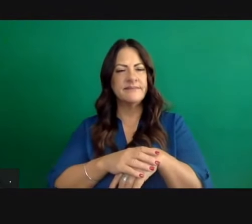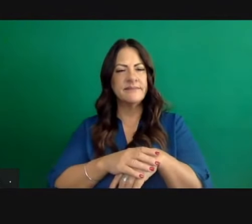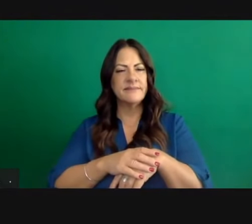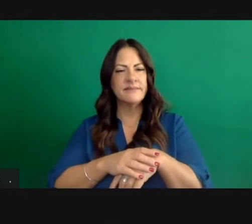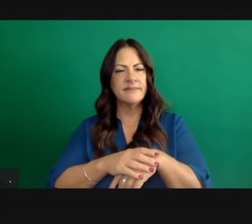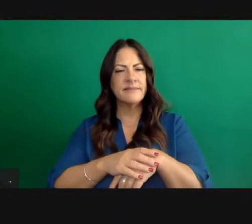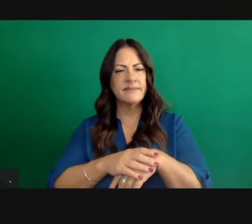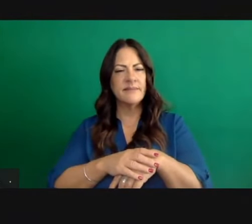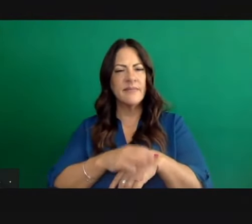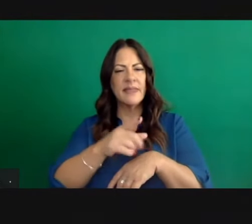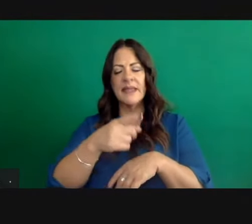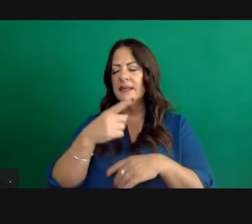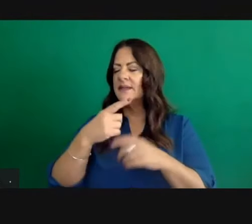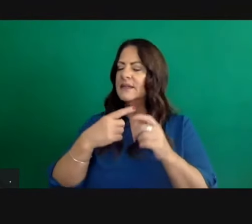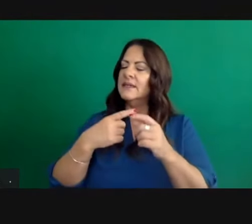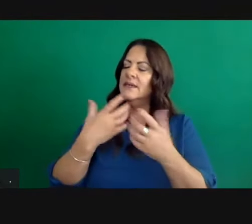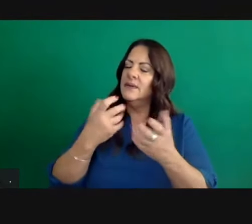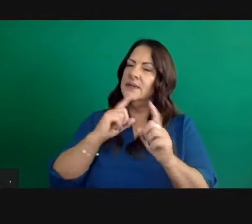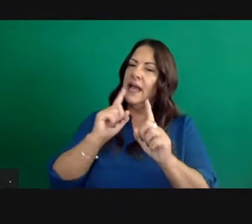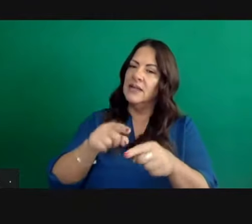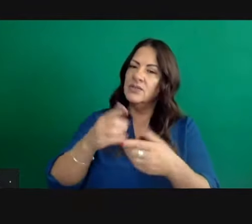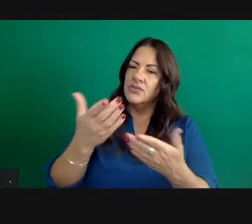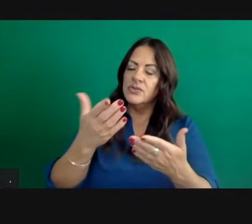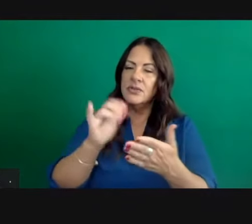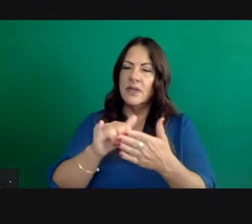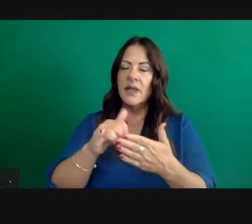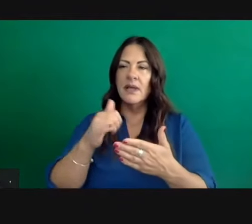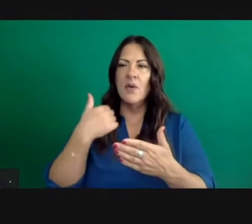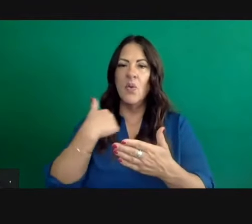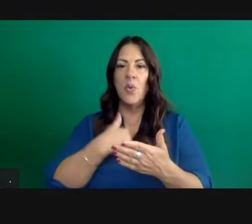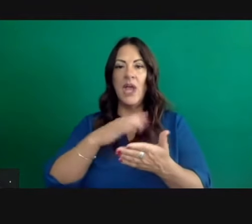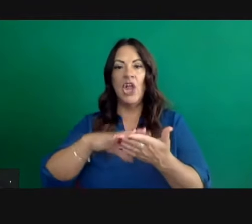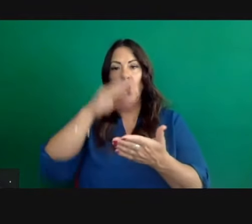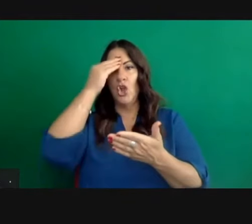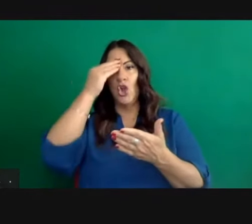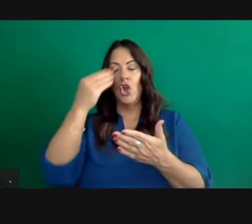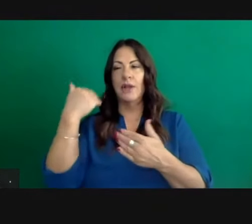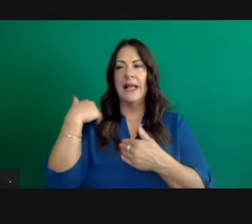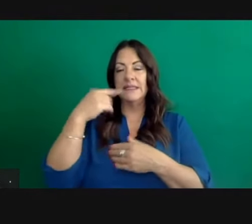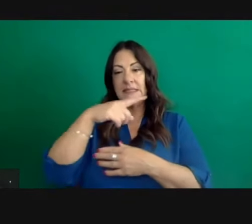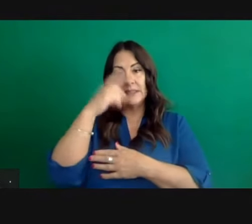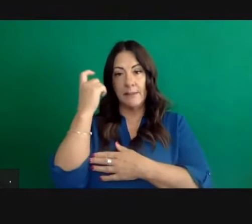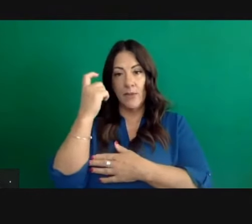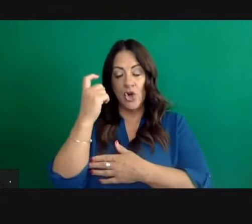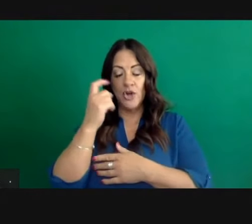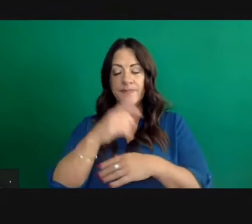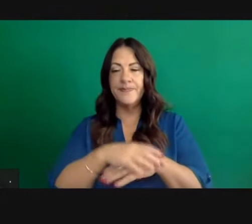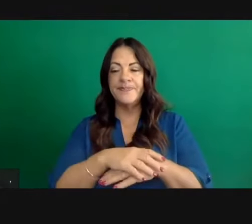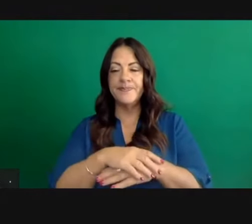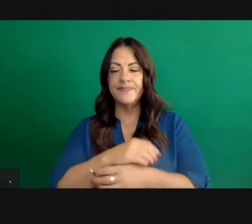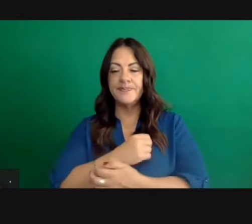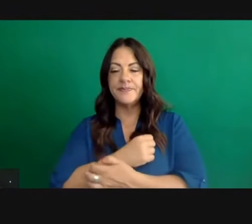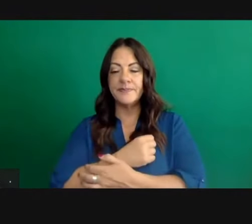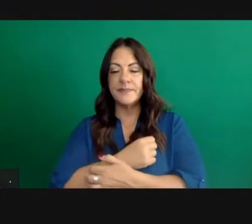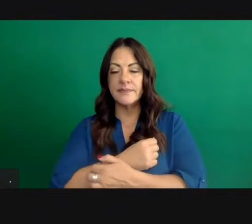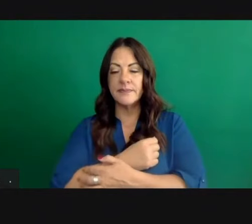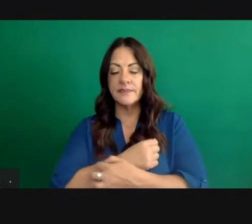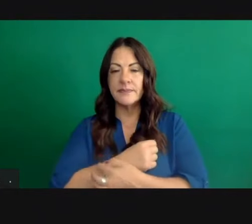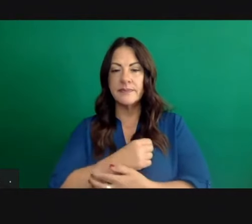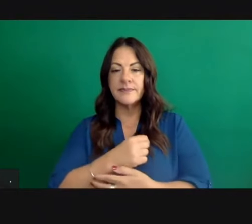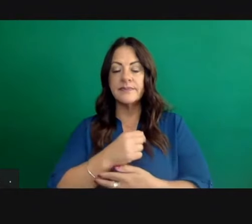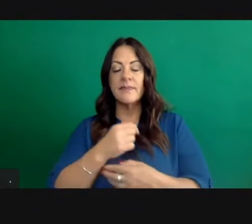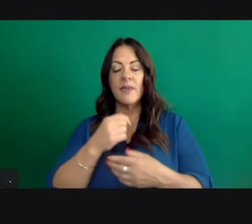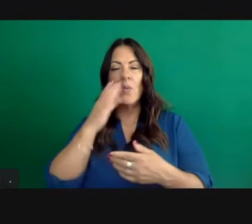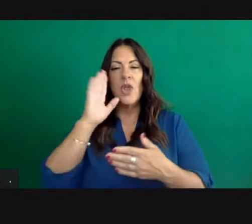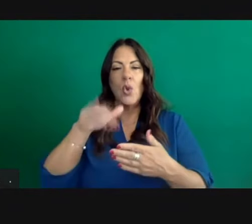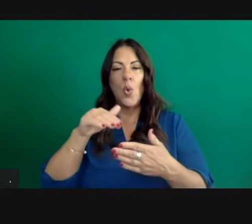the specifics, I think we learned early, early in the summer that, being outdoors and